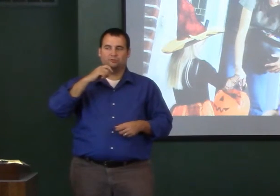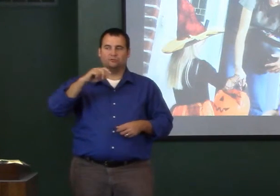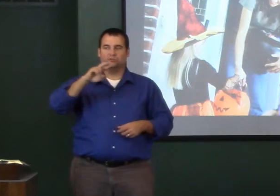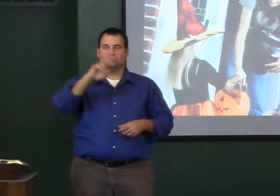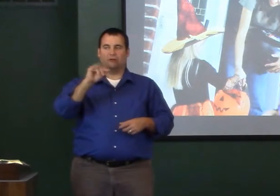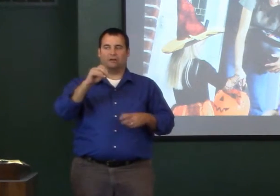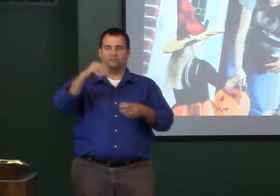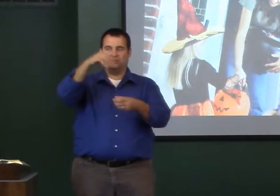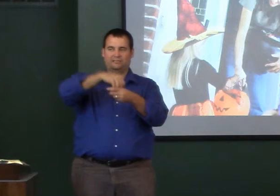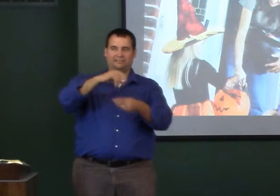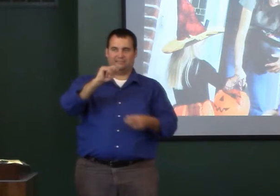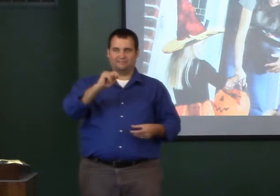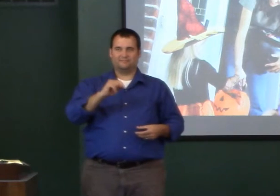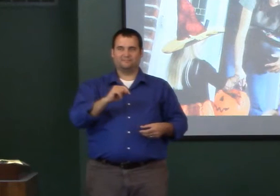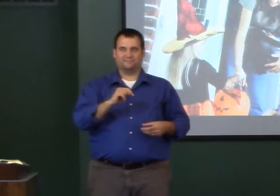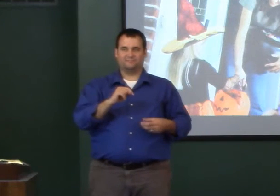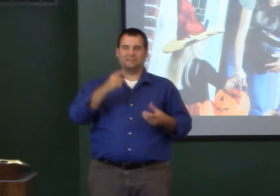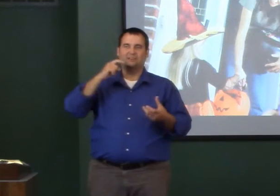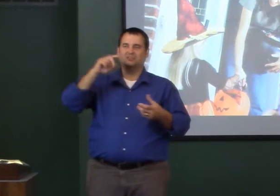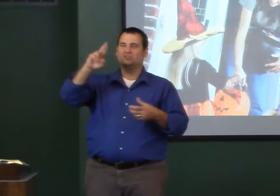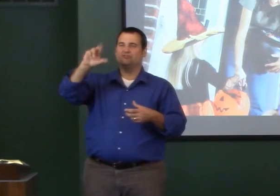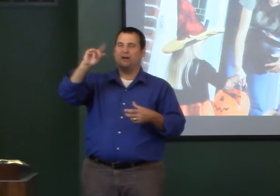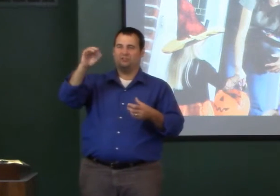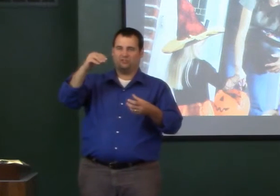candy apple, people are putting stuff in it.